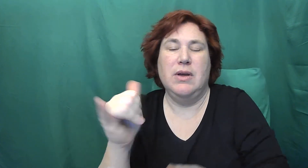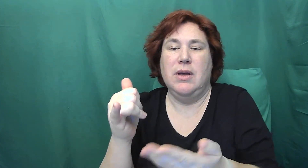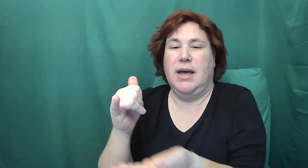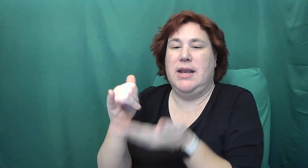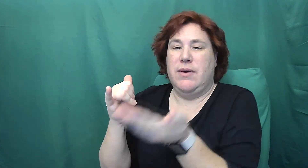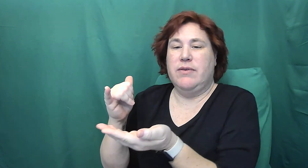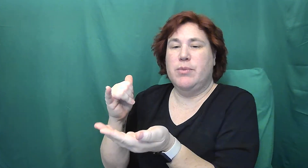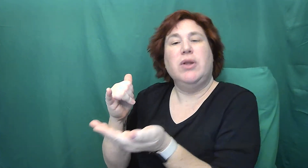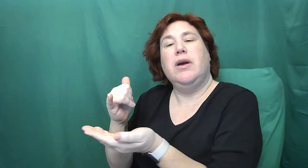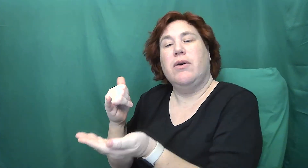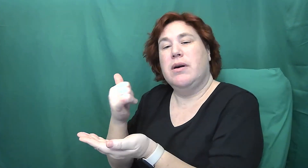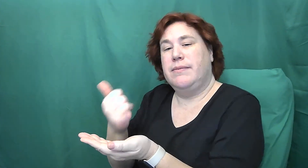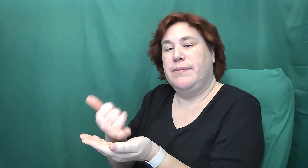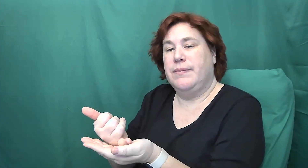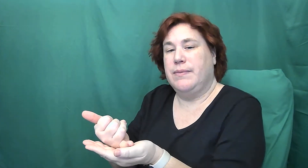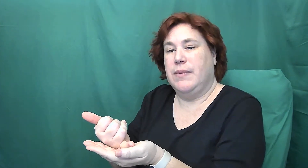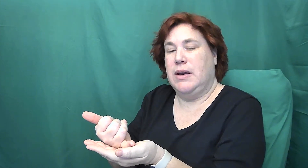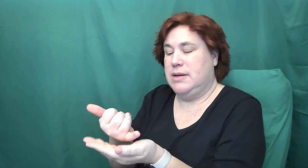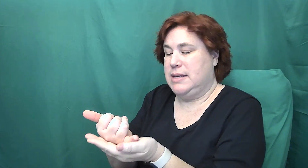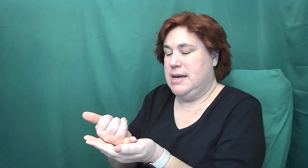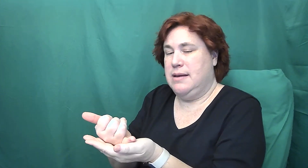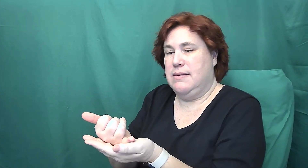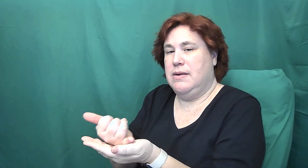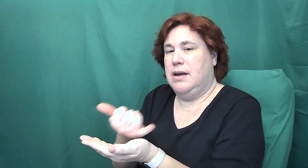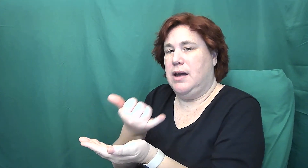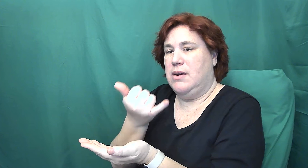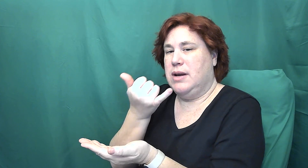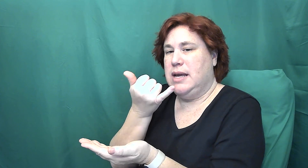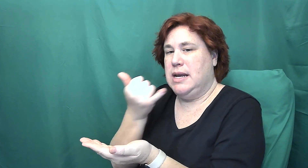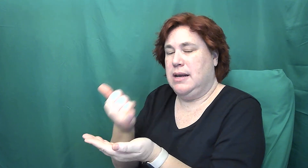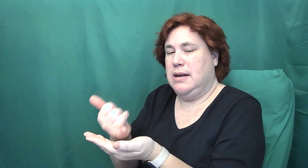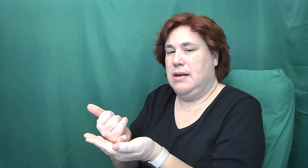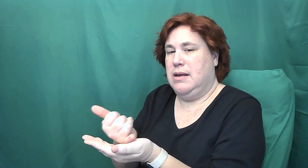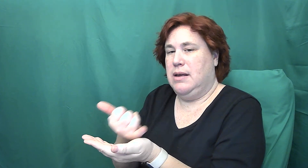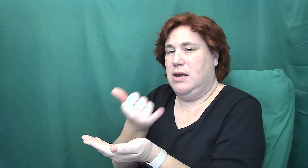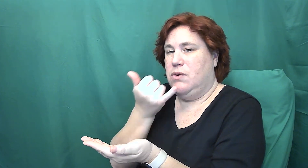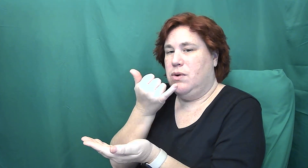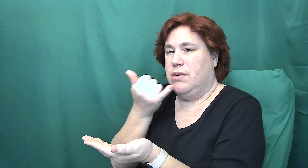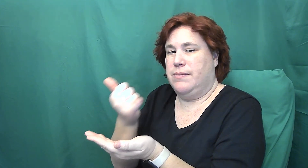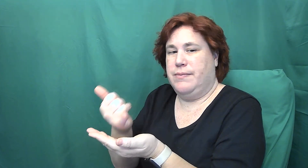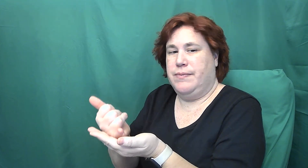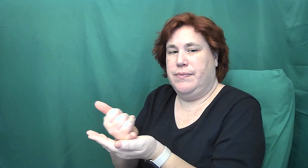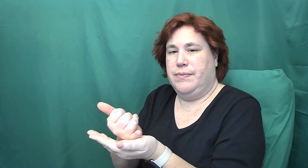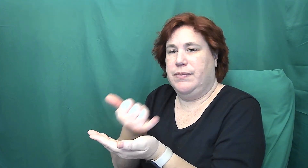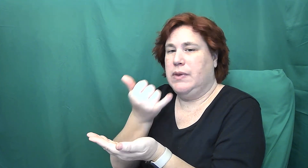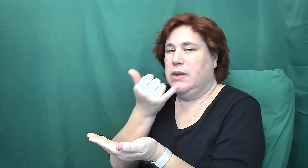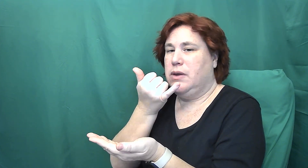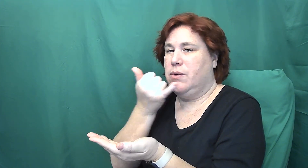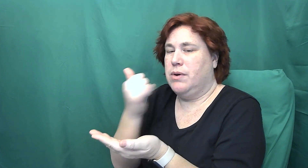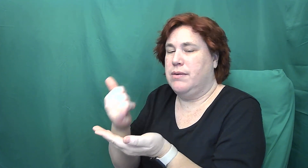And you have your bowl of yogurt, and you're going to take it, and you're going to eat it. Yogurt. Yogurt.